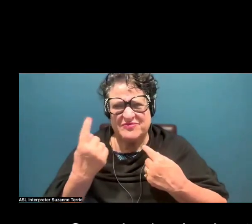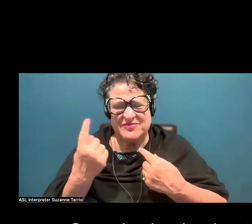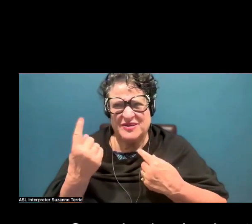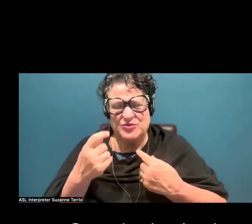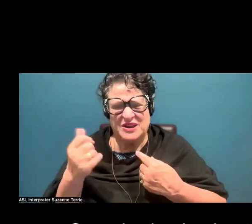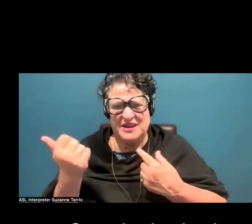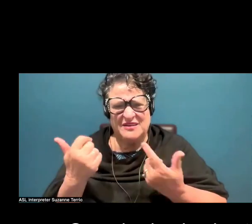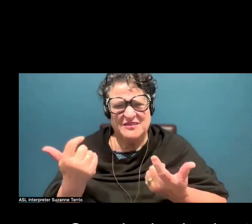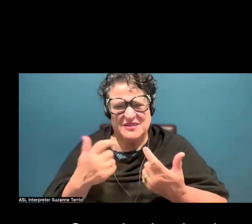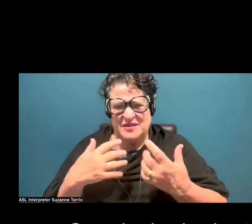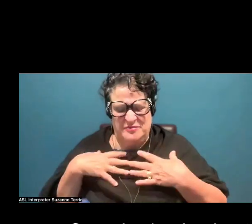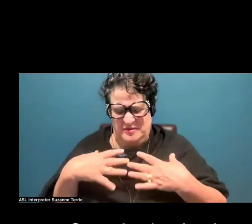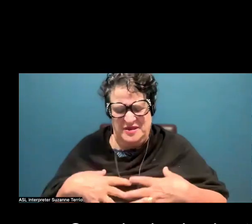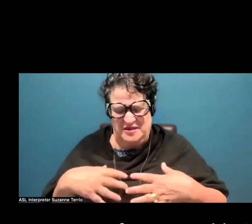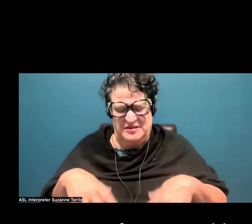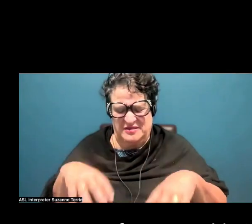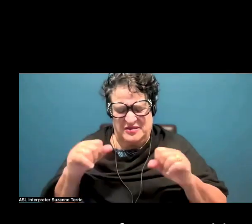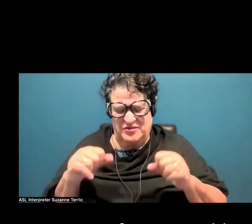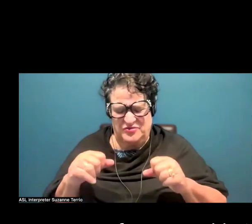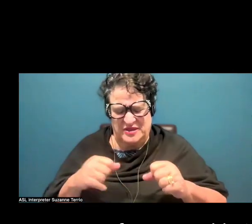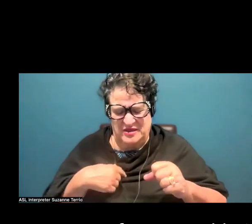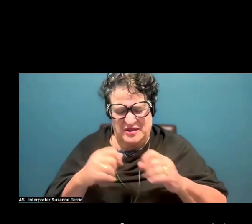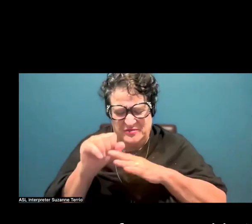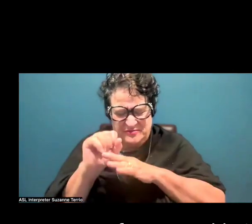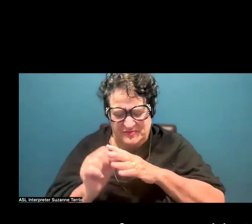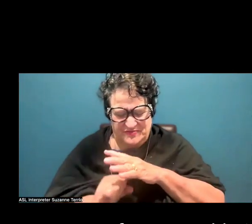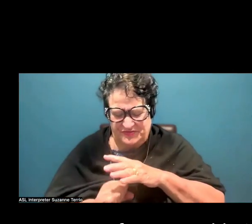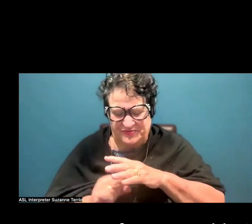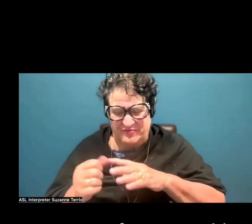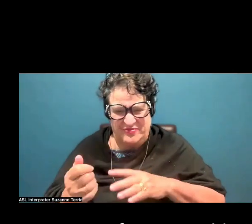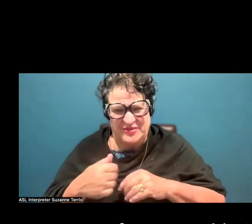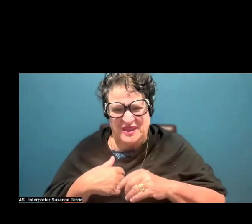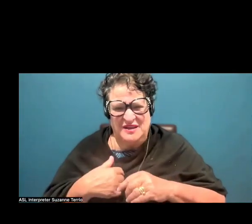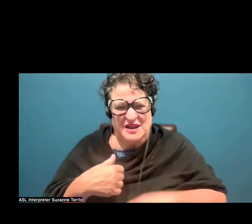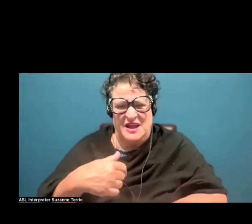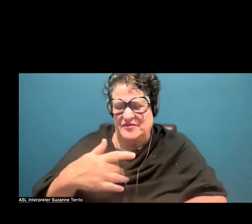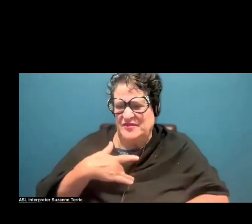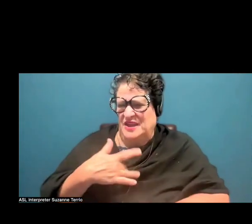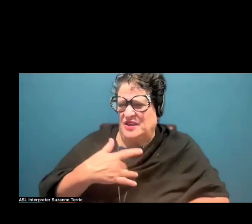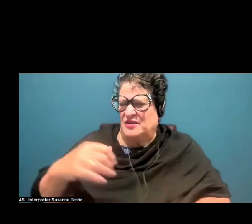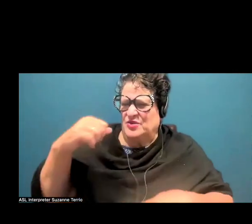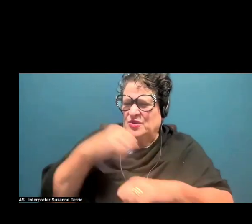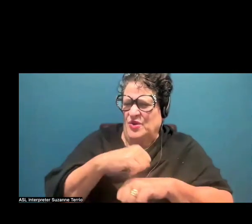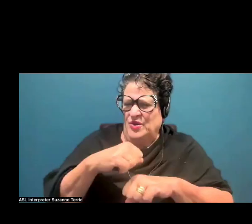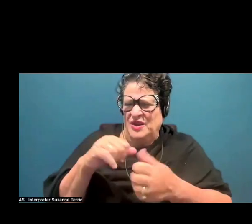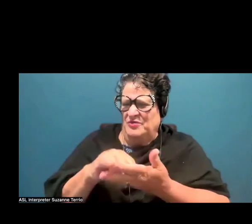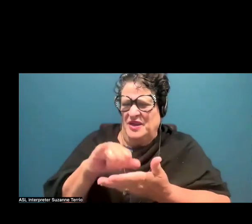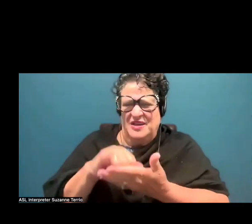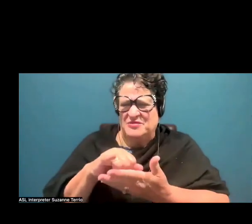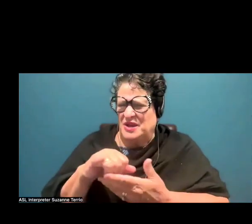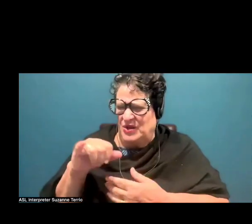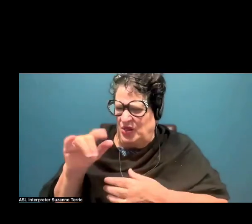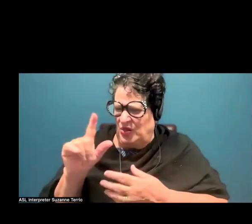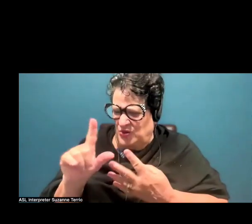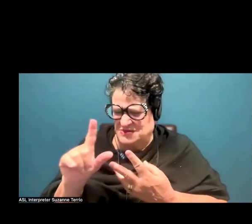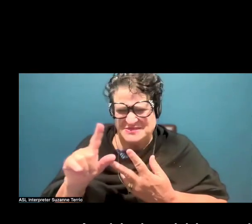work in my muscles, my bones, while I slip beneath the surface, crumble to ashes, harden to stone. This is impossible. Luce is dead. The